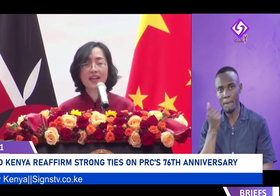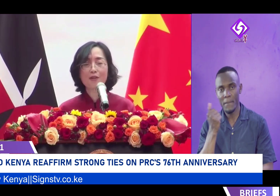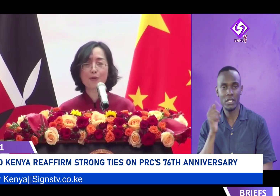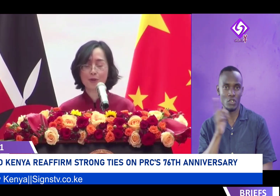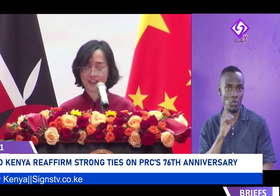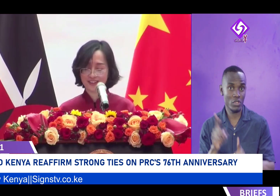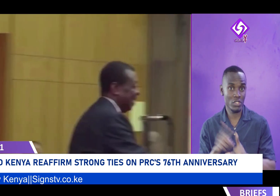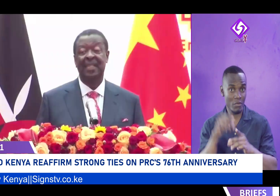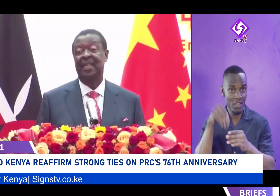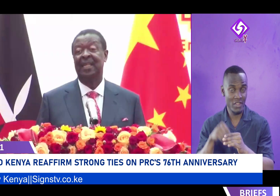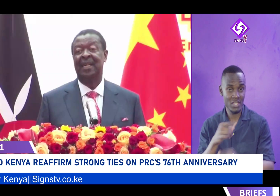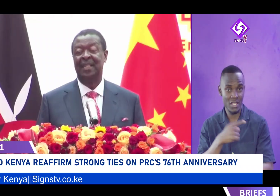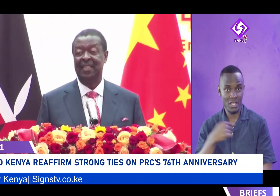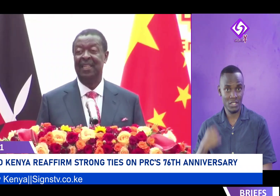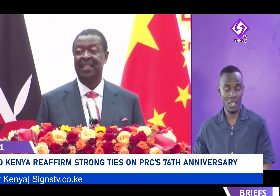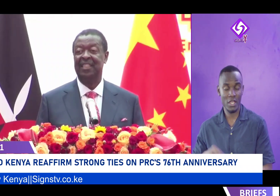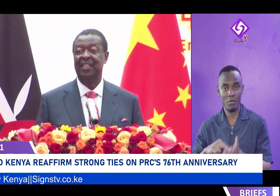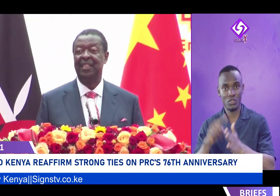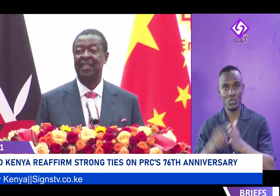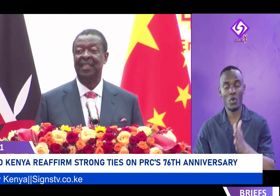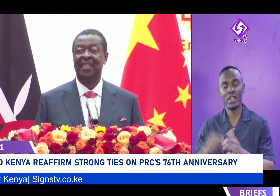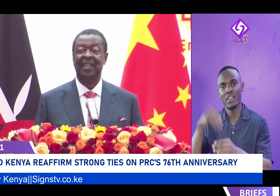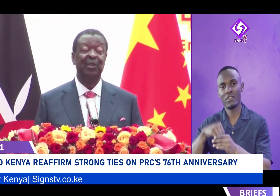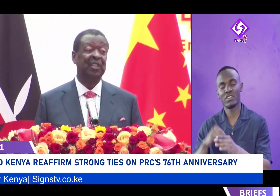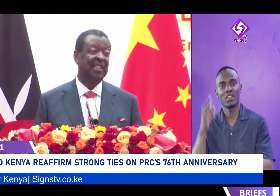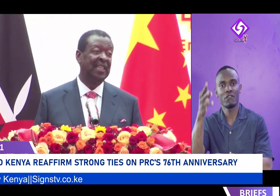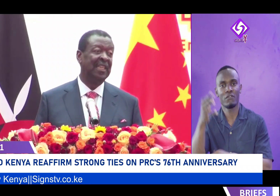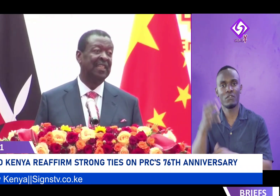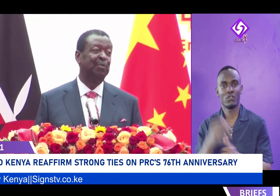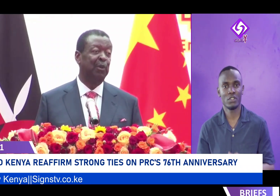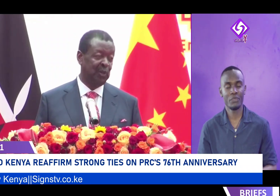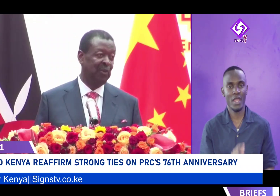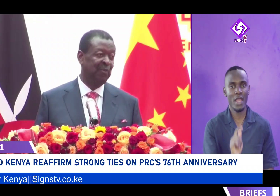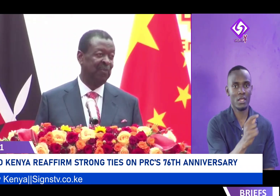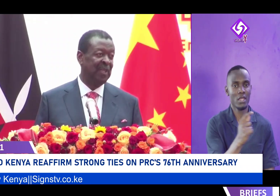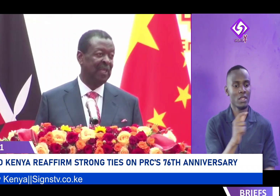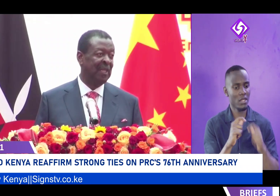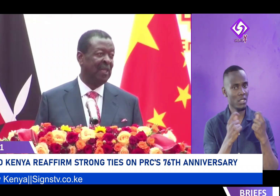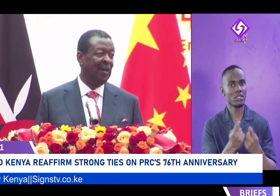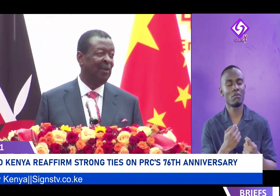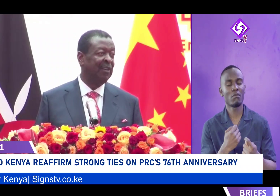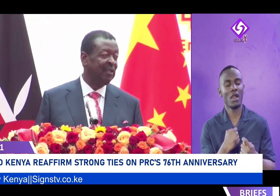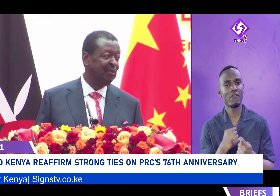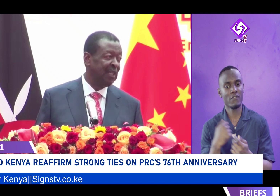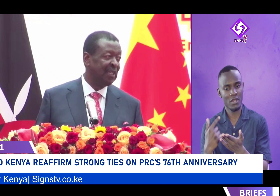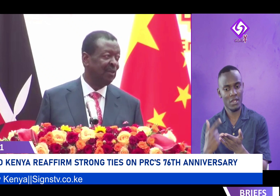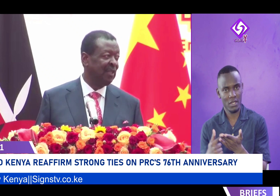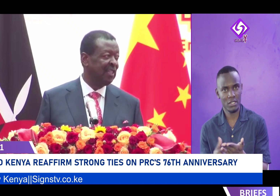in the future. Kenya has a delegation negotiating its portion of arrangement with the